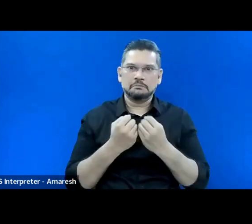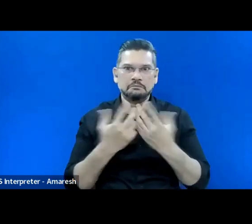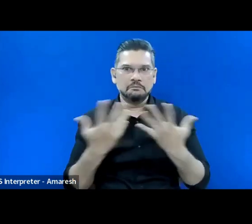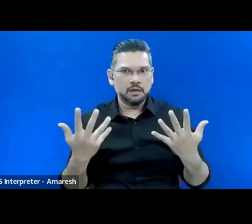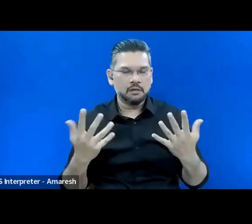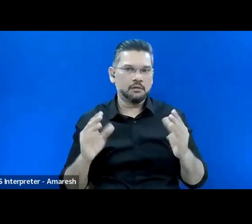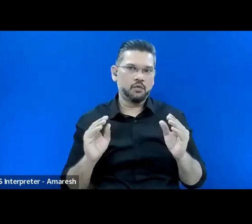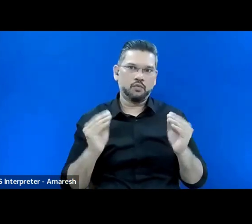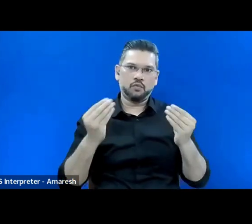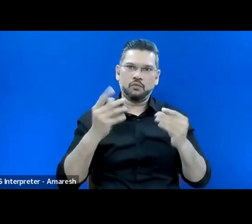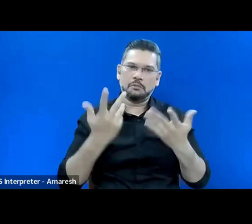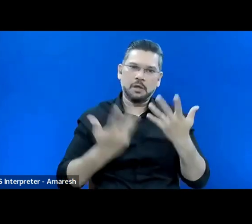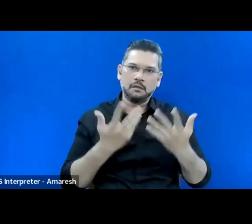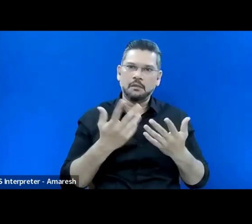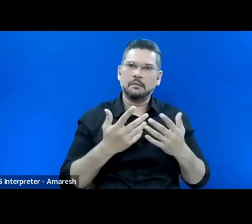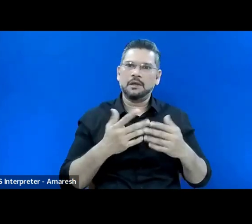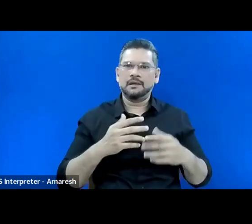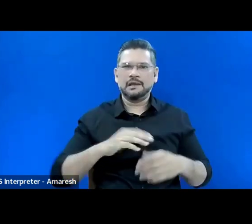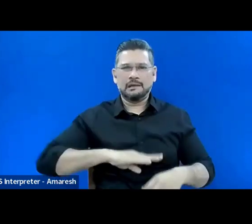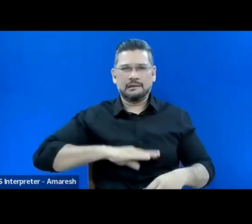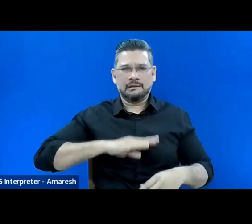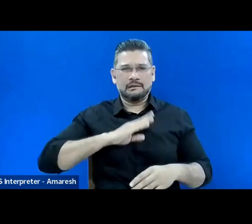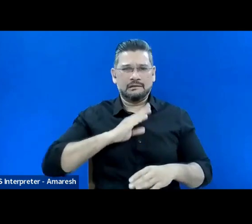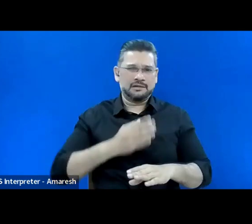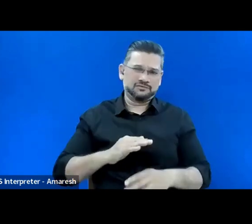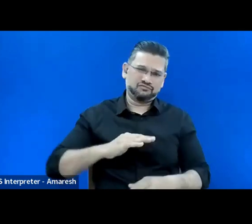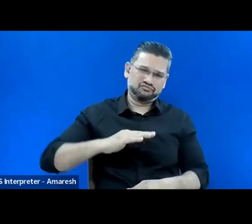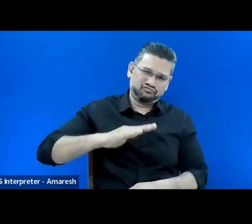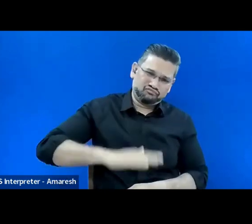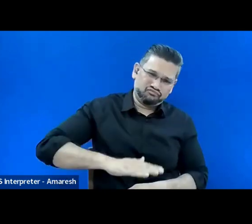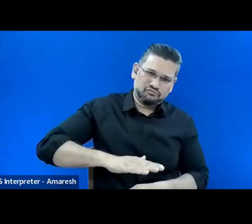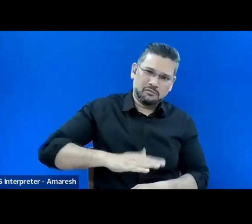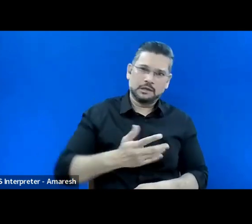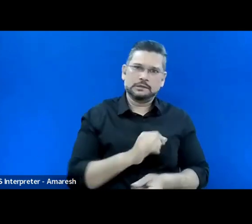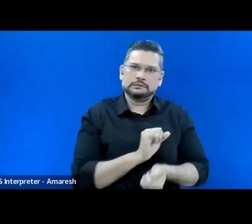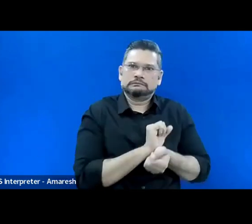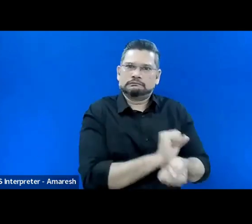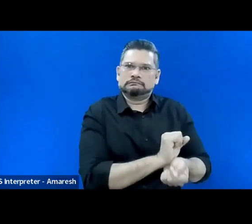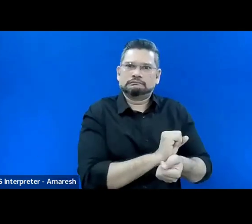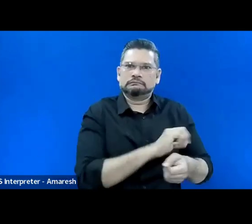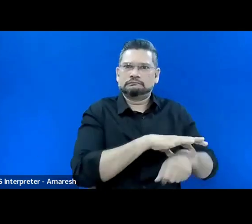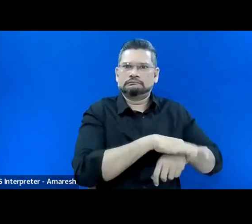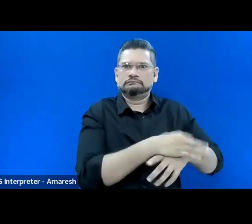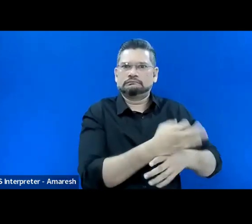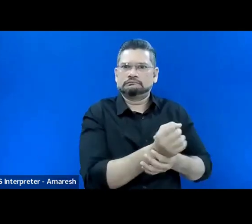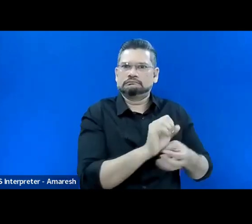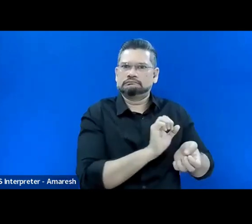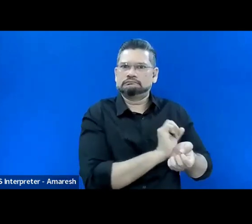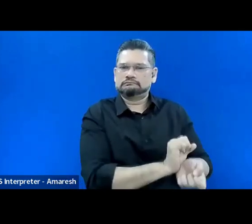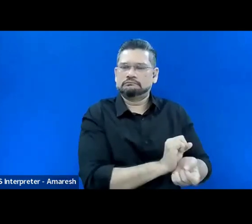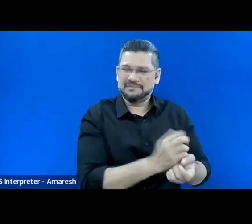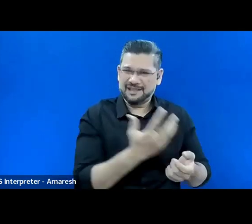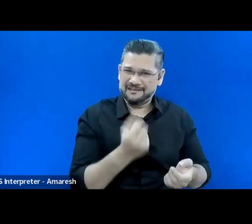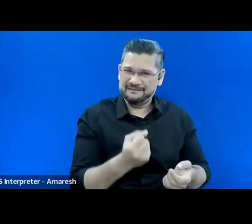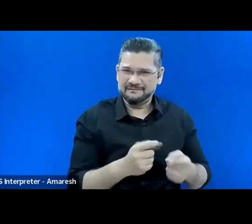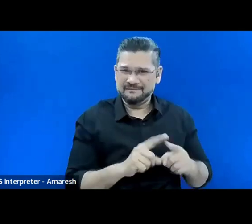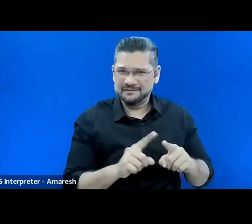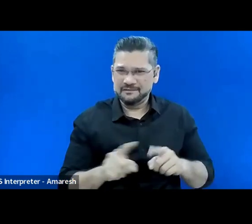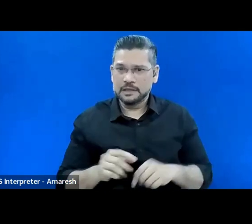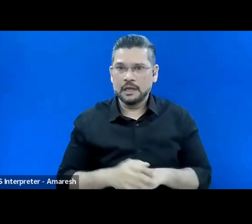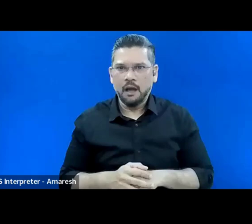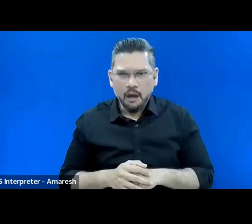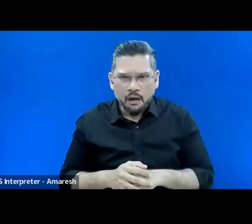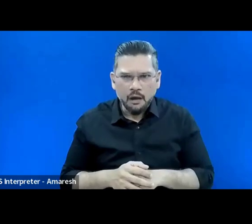in mental institution. The idea of setting up a youth group came during that workshop